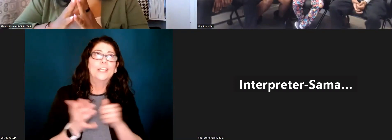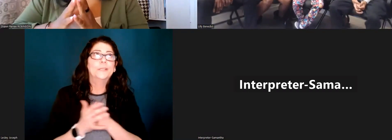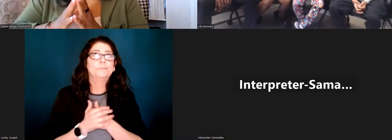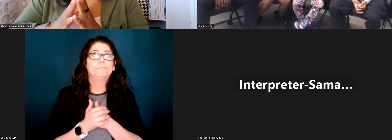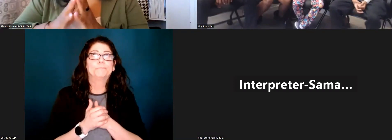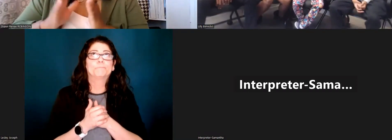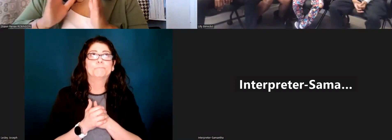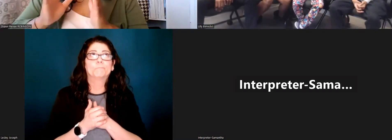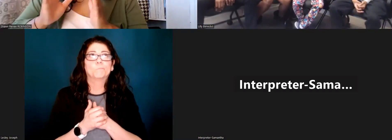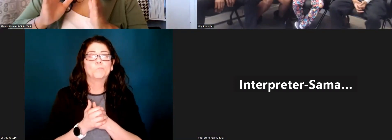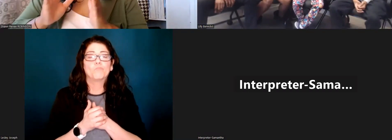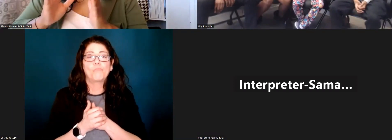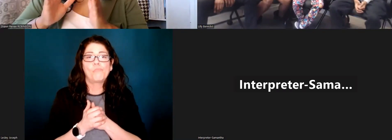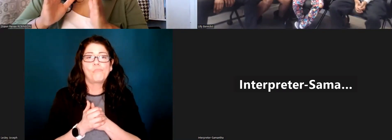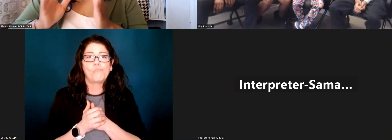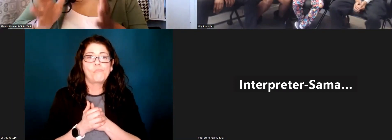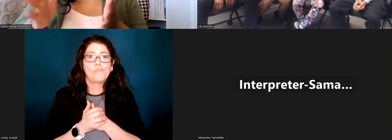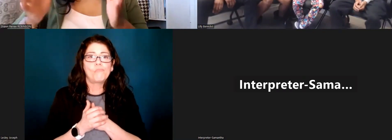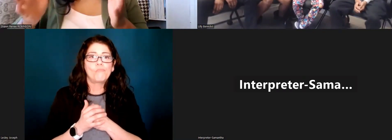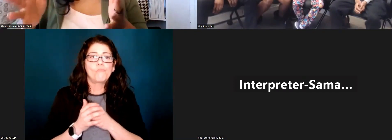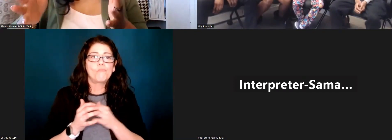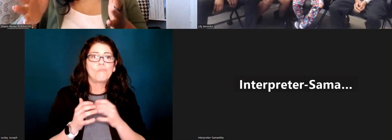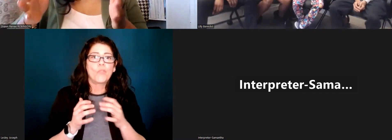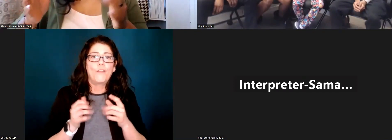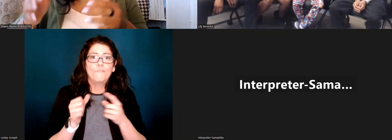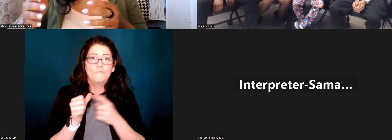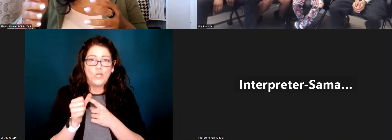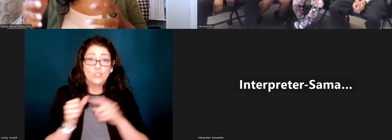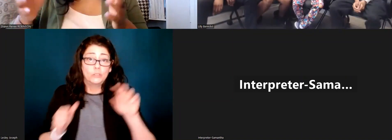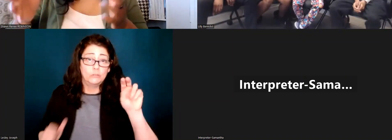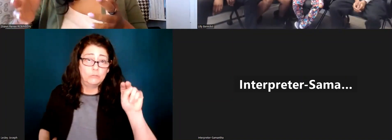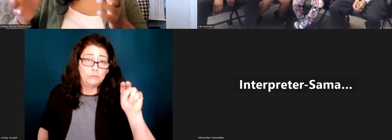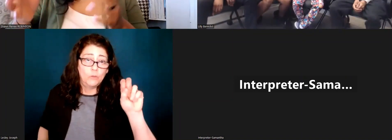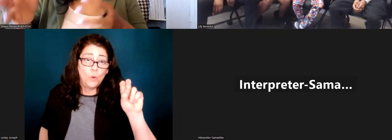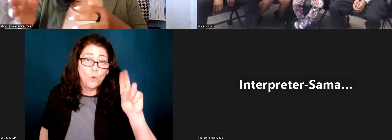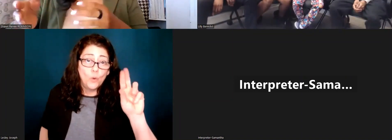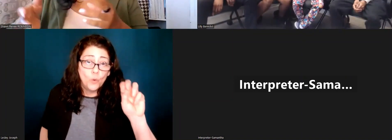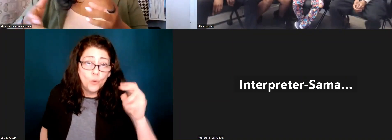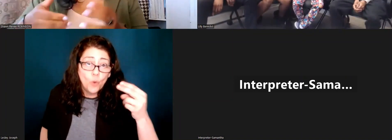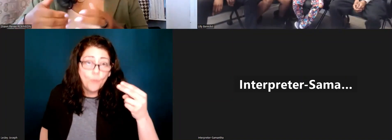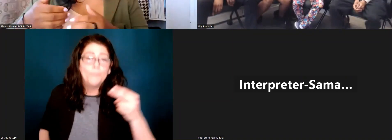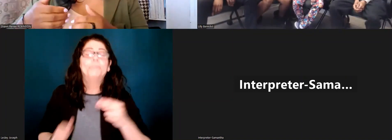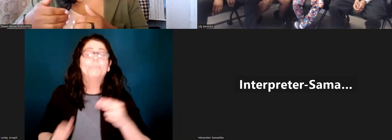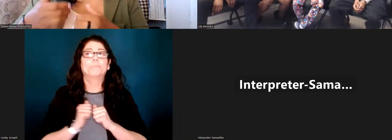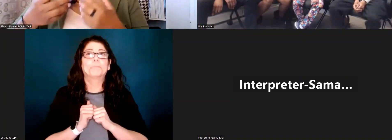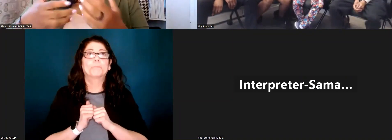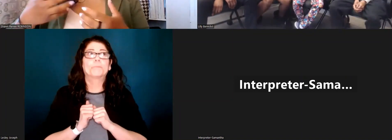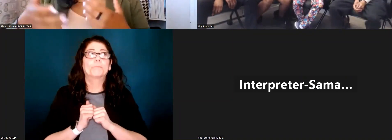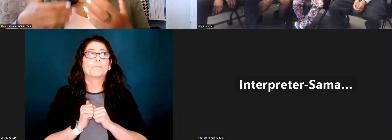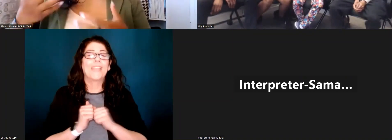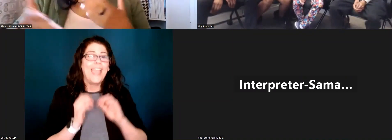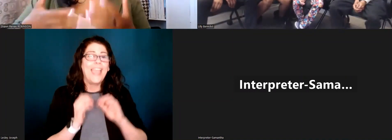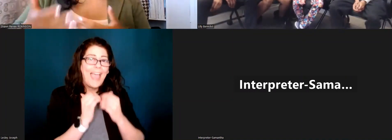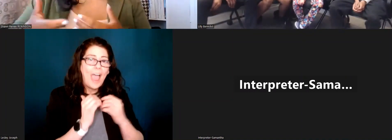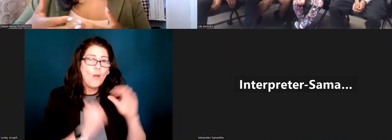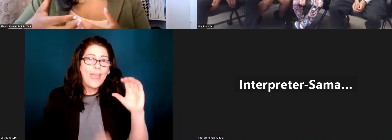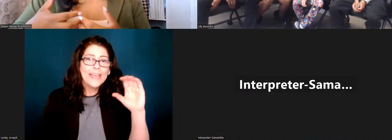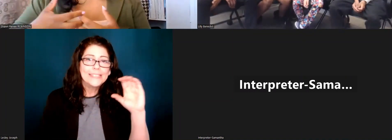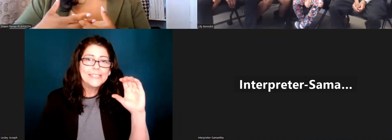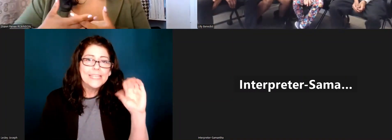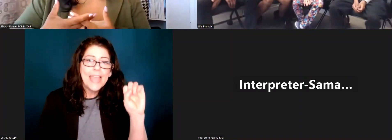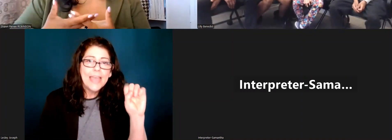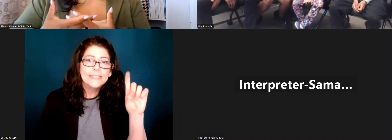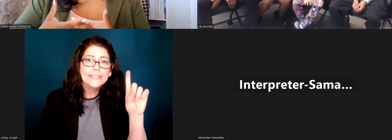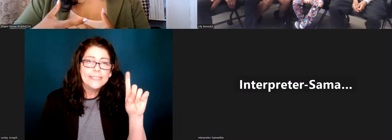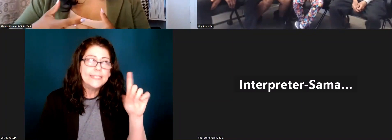start with Nora. How has CSD been for you in your life?